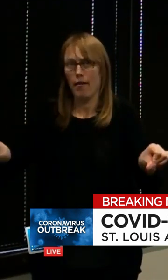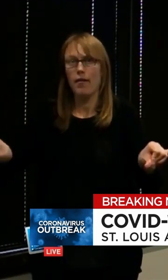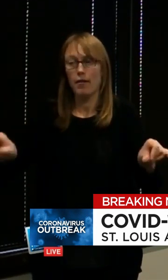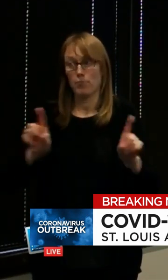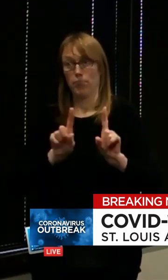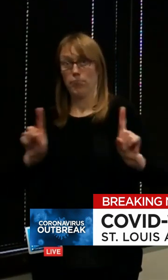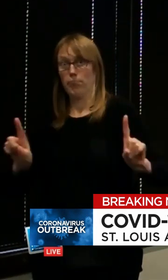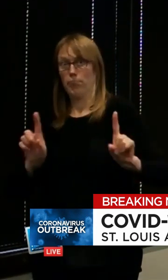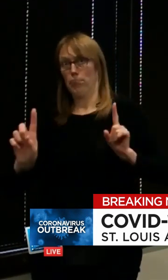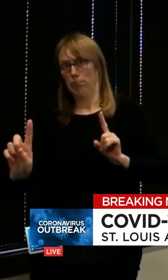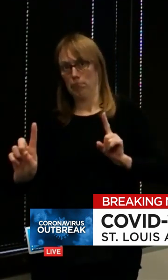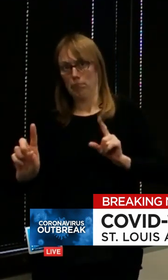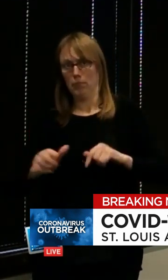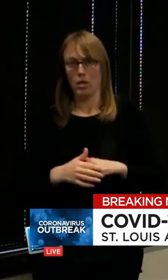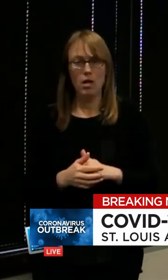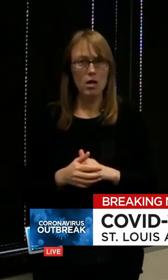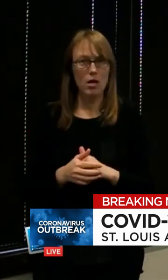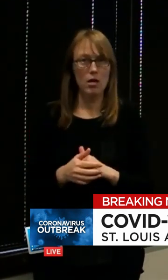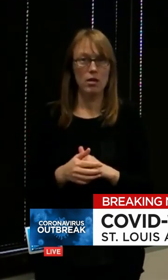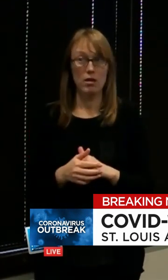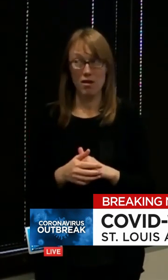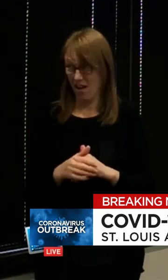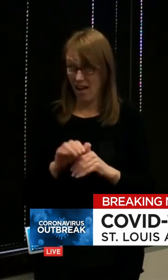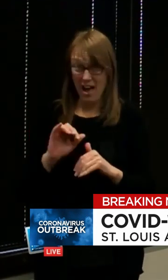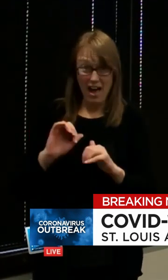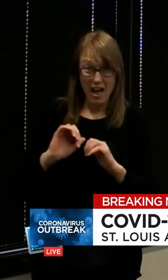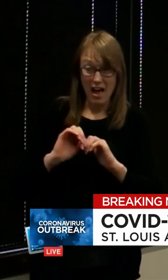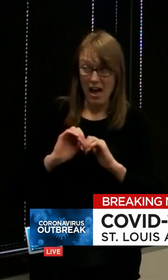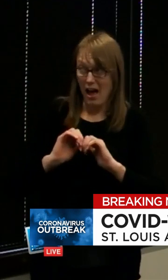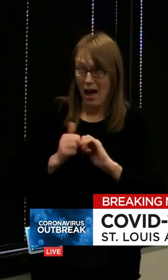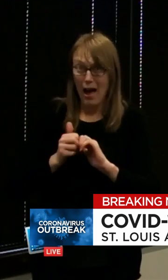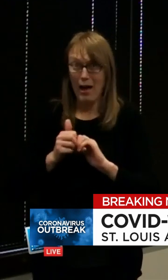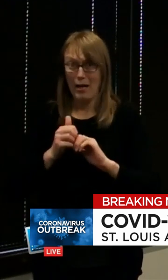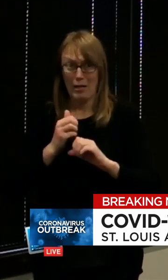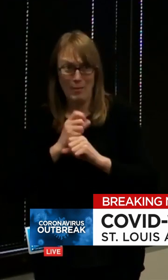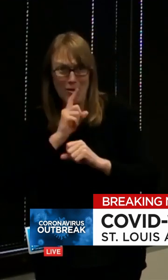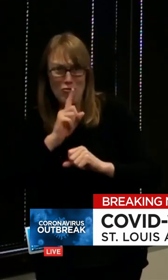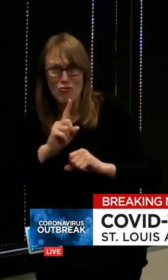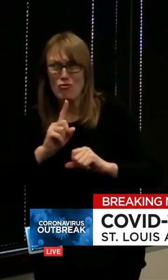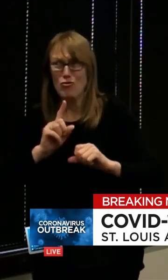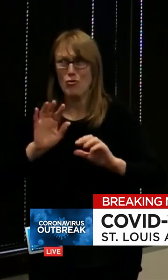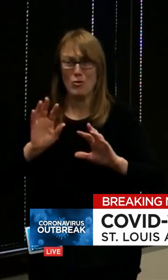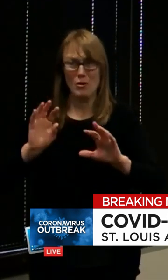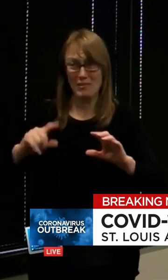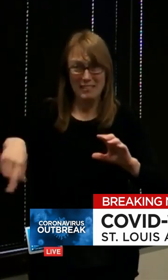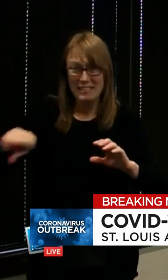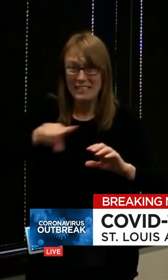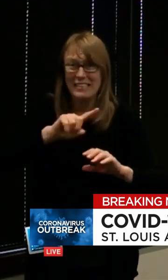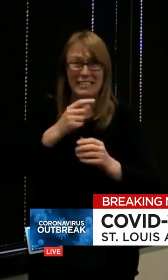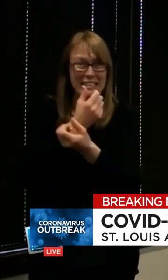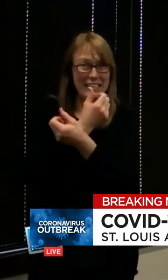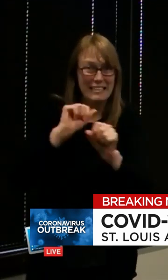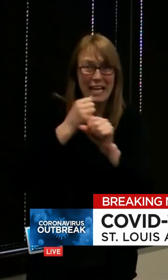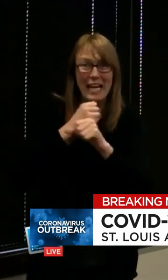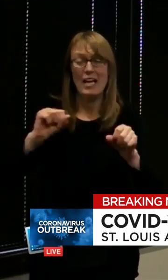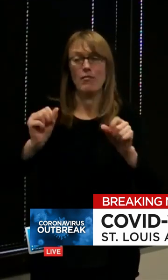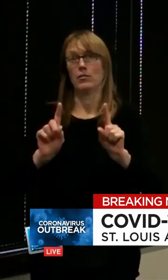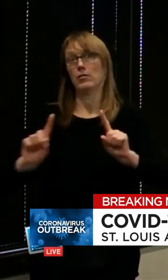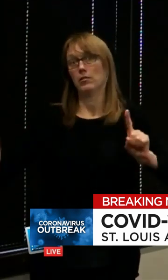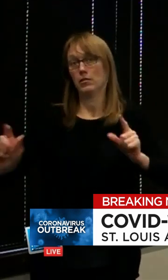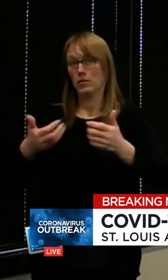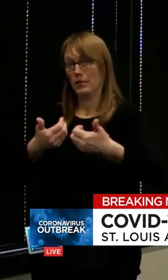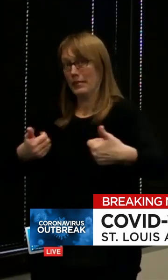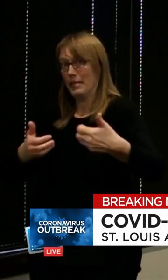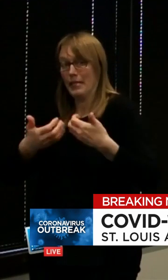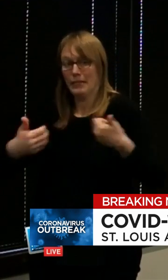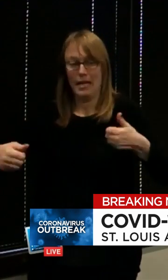us is if everybody practices all of those efforts with social distancing, hand washing, keeping